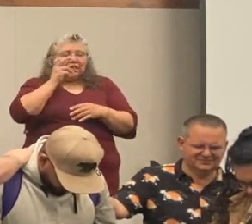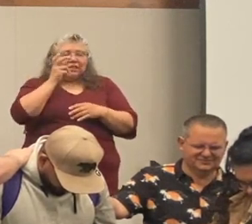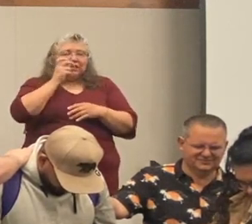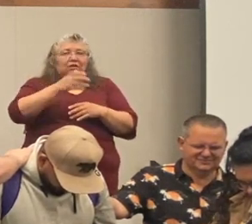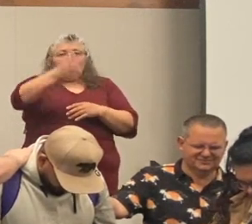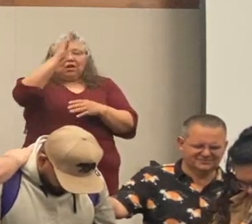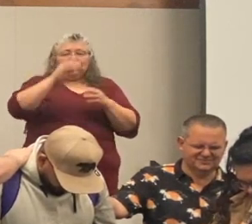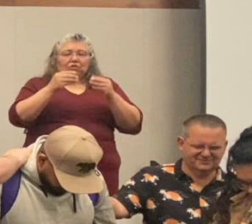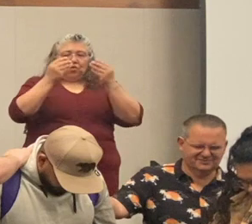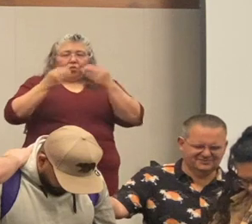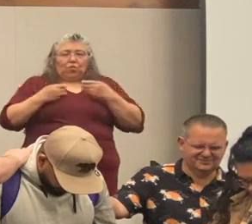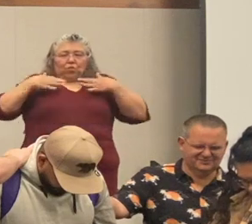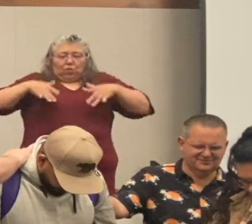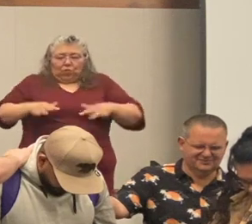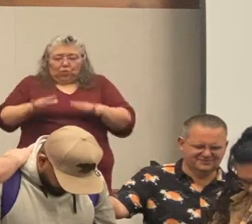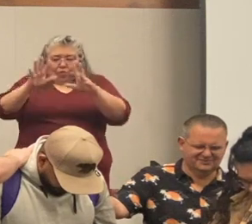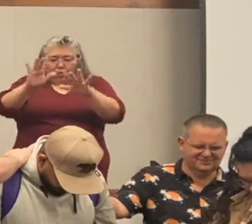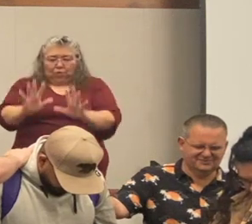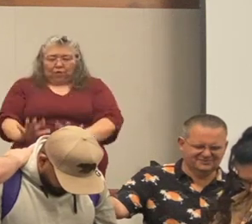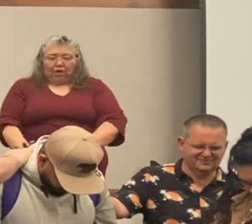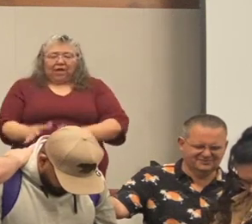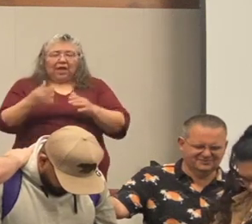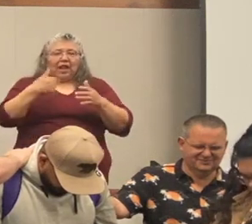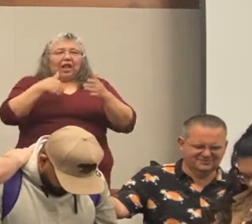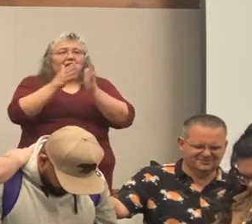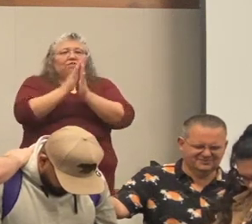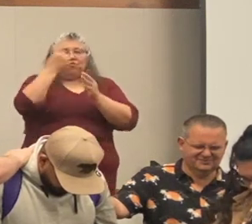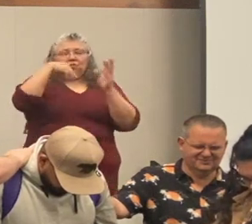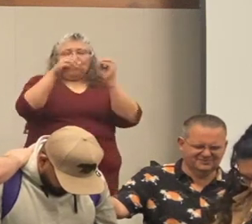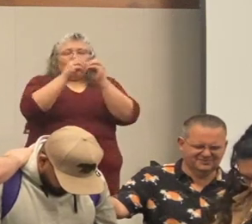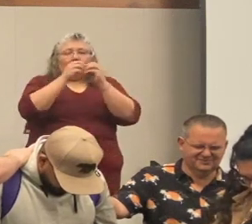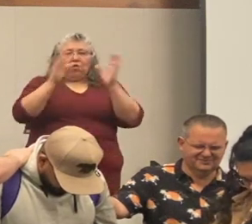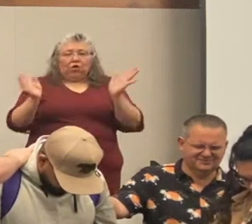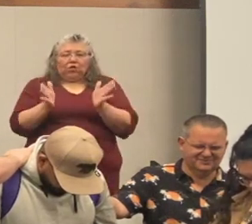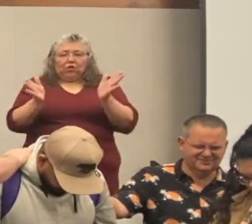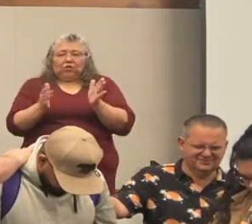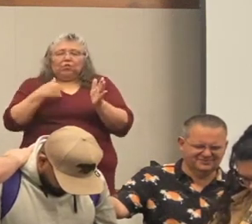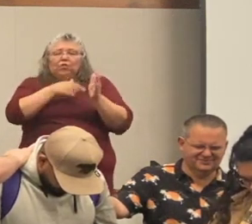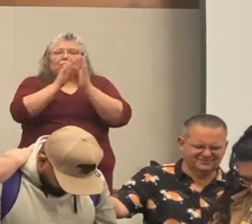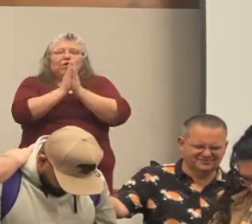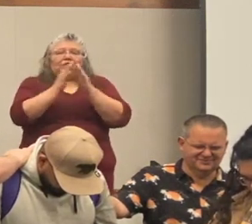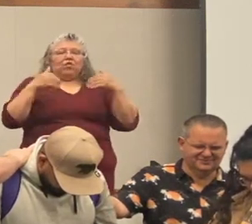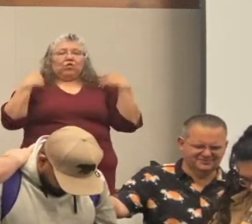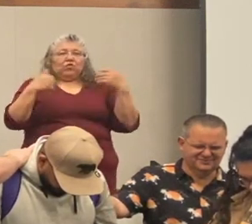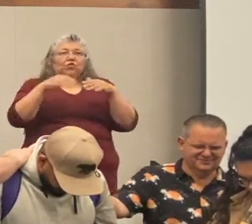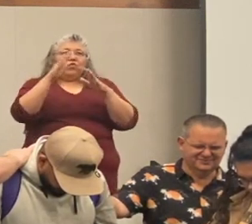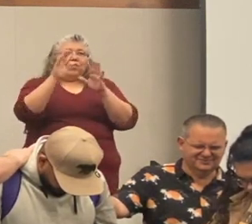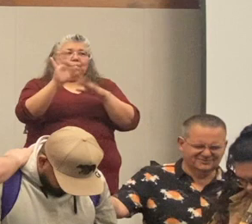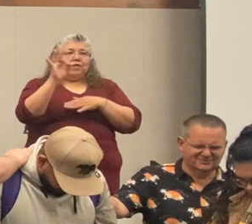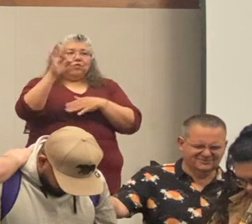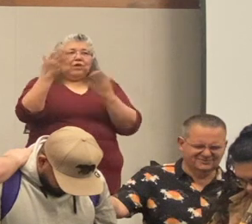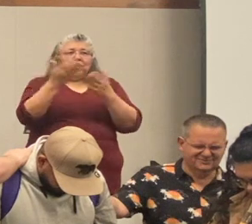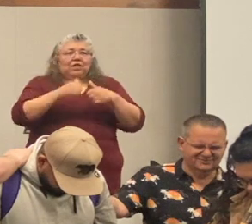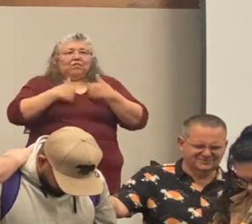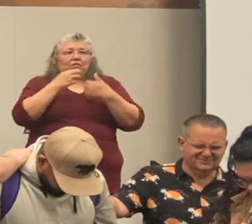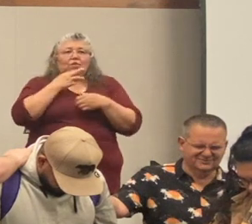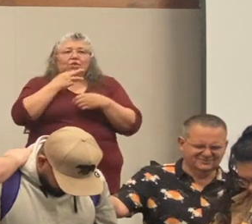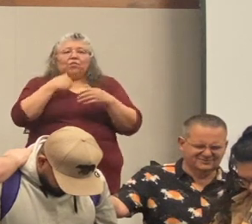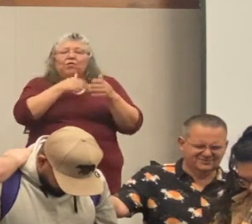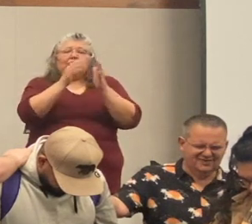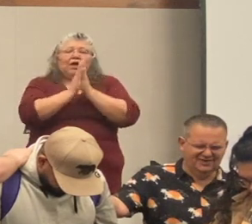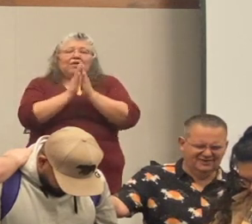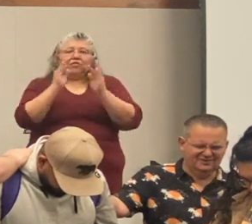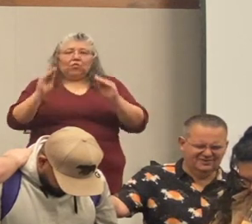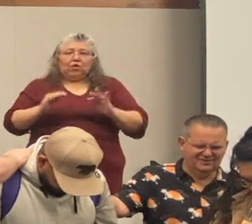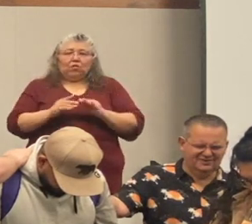move through him. And so I just ask, God, for more encouragement. Father, we pray, God, for our youth ministry here at Living Water. We ask, God, that he would